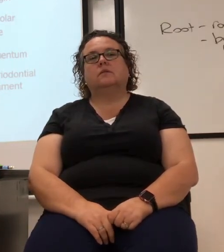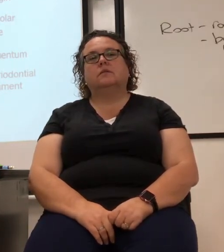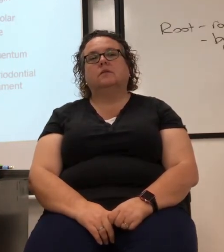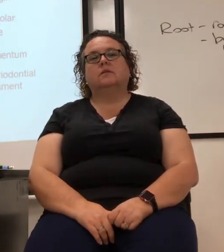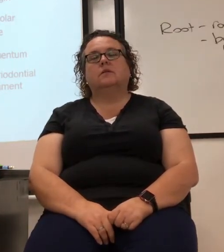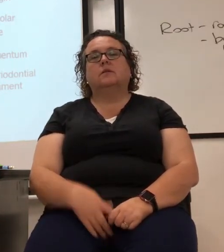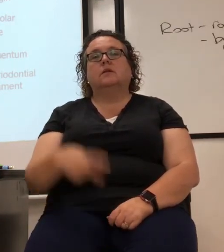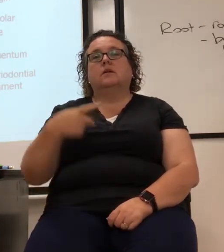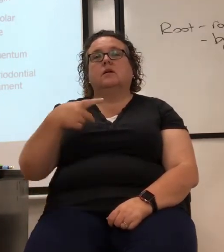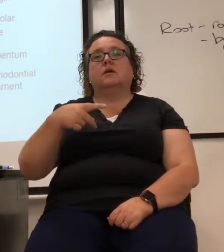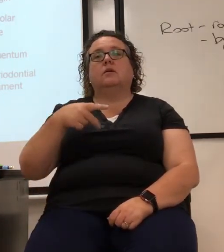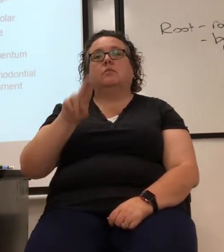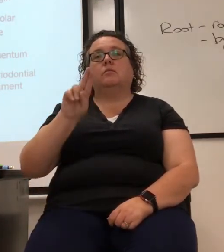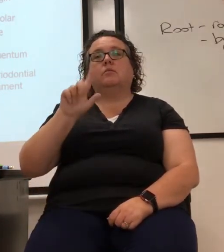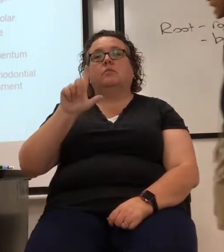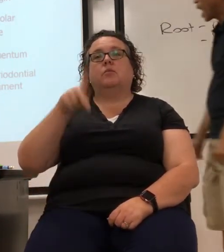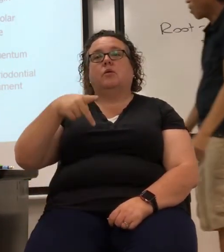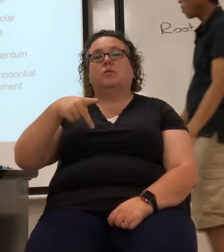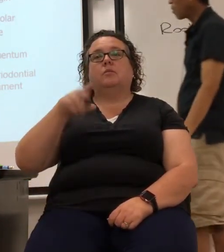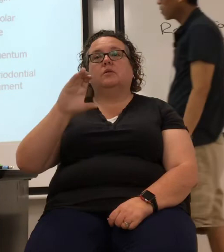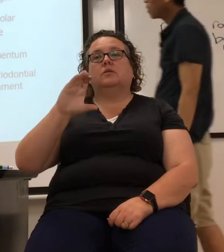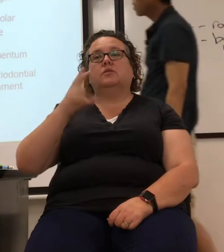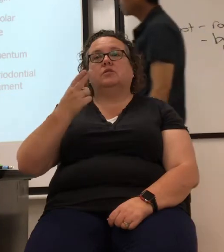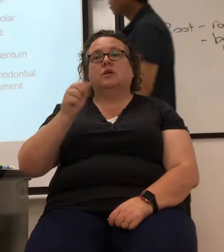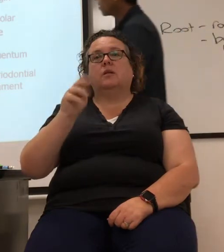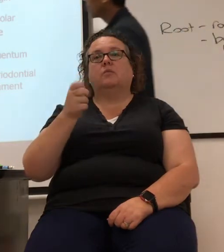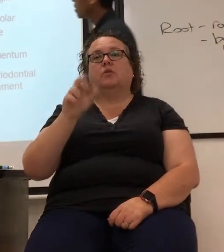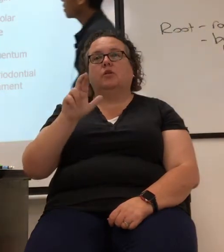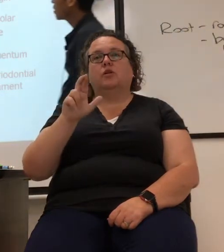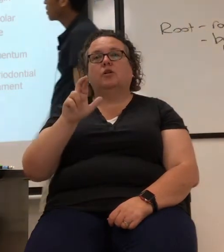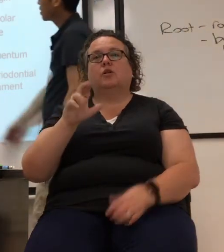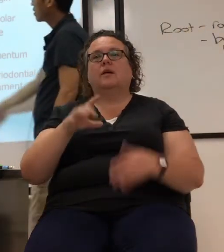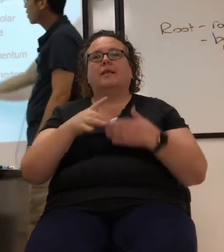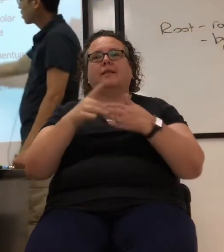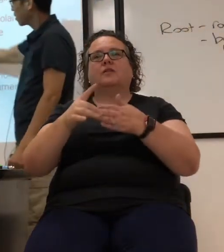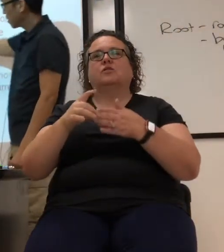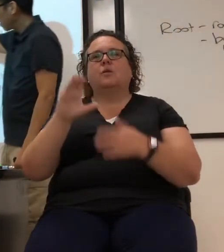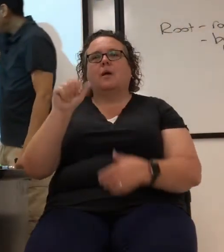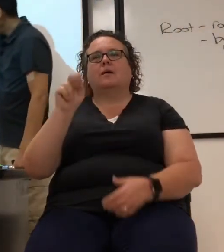Now the pulp chamber leads to a canal